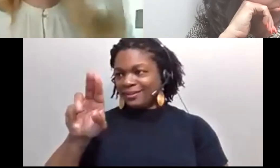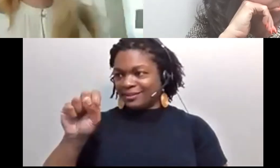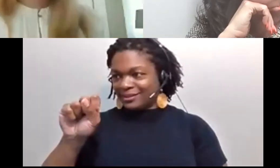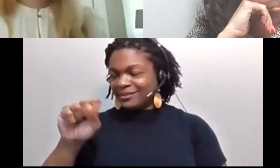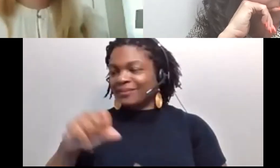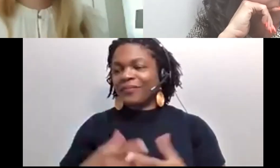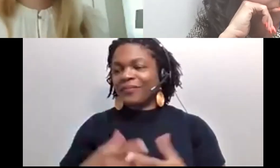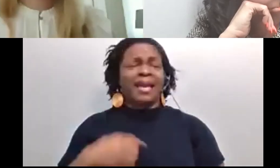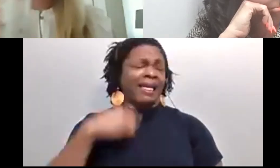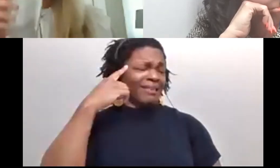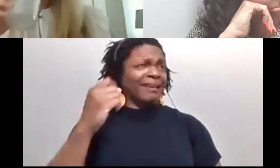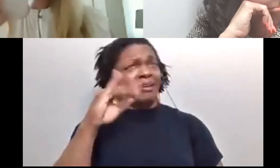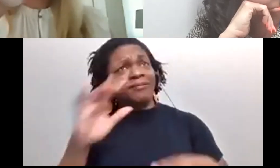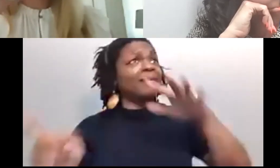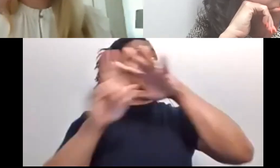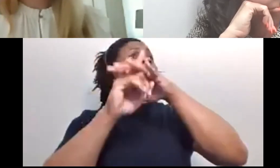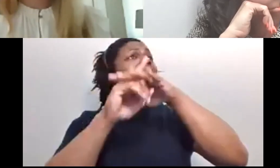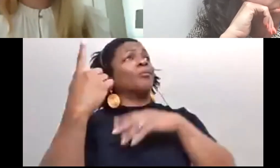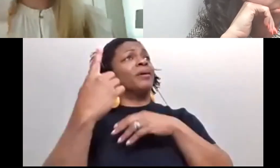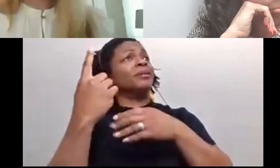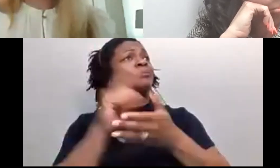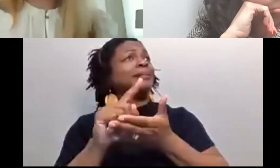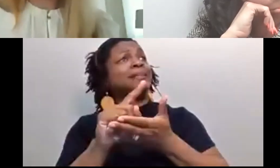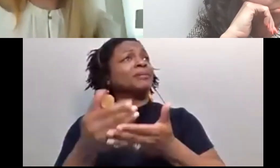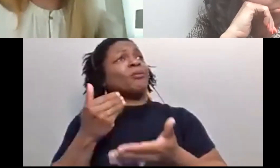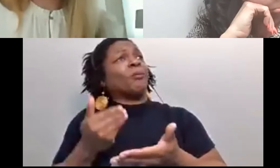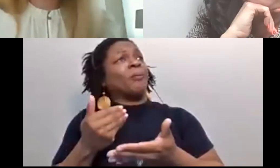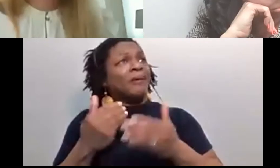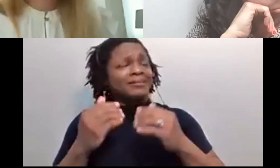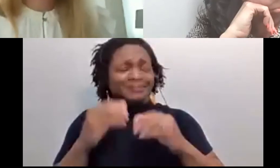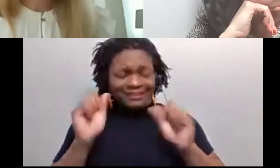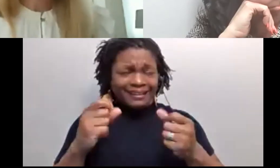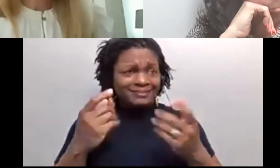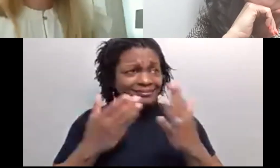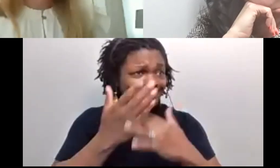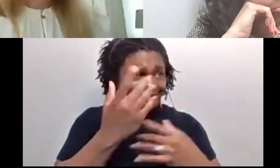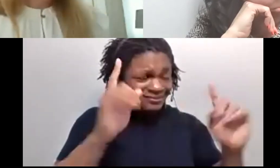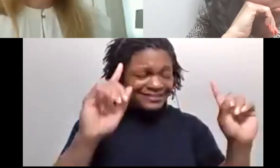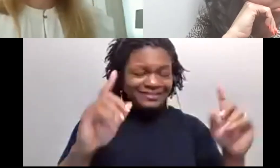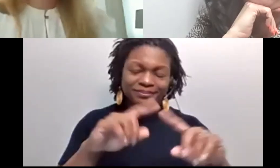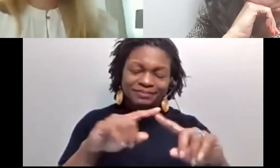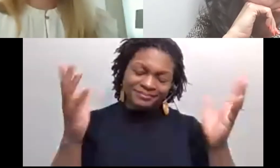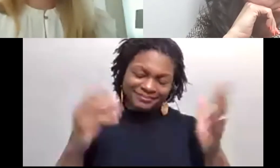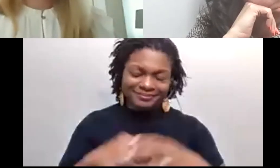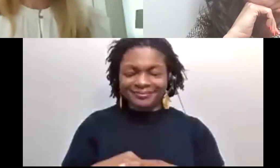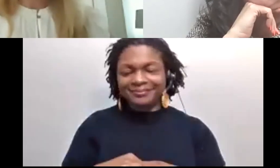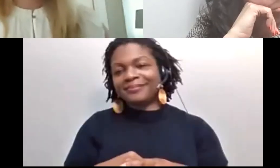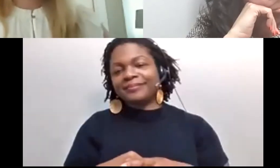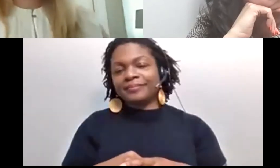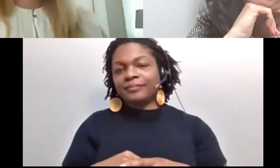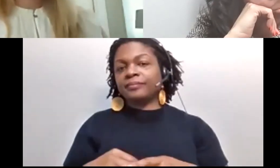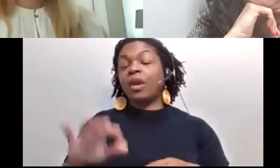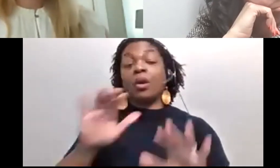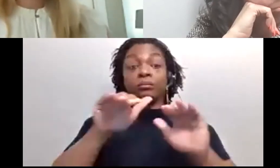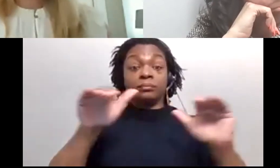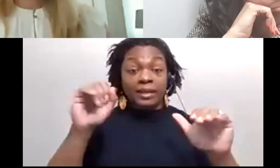I think we would have been able to make it, but whatever. Yeah. But just a reminder, if you're a person with a disability and you